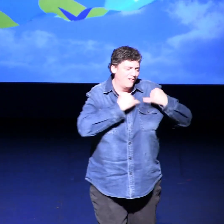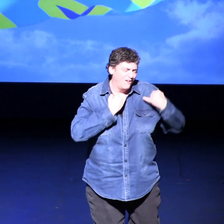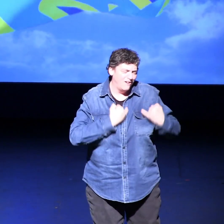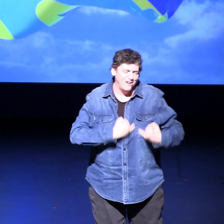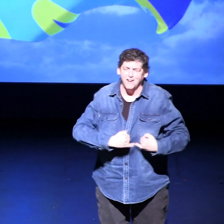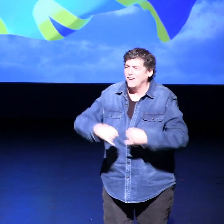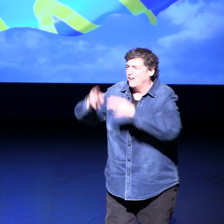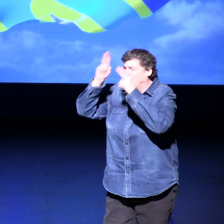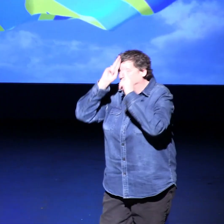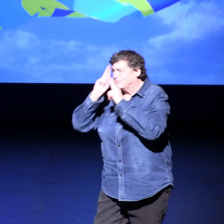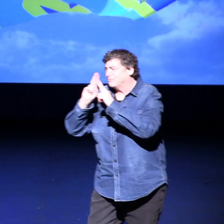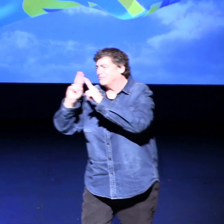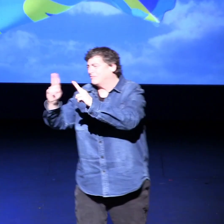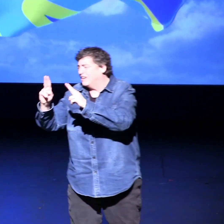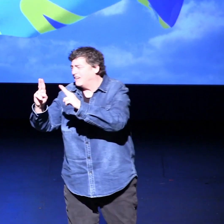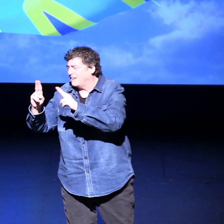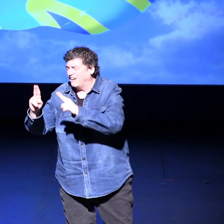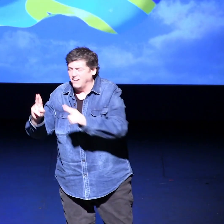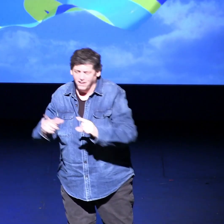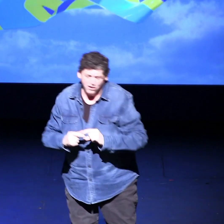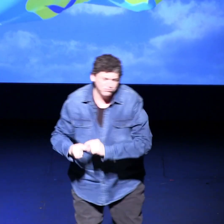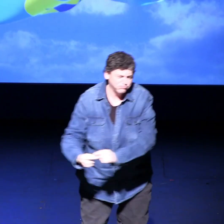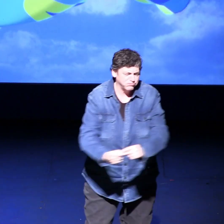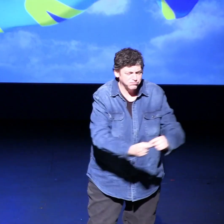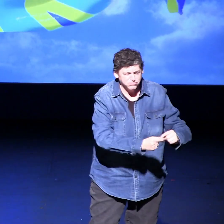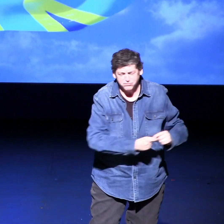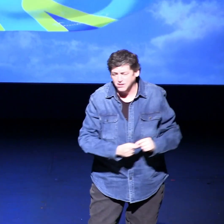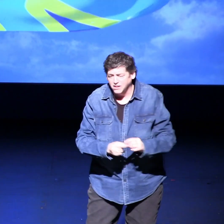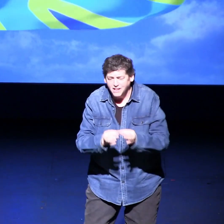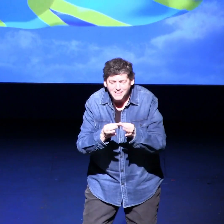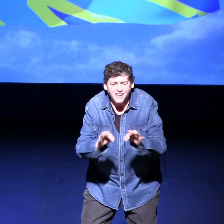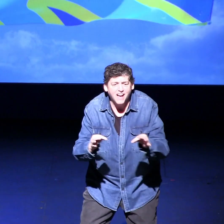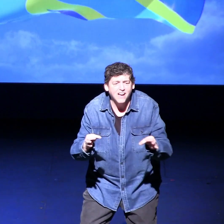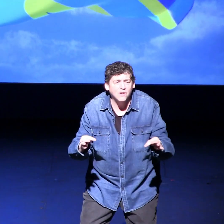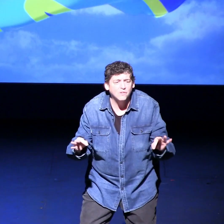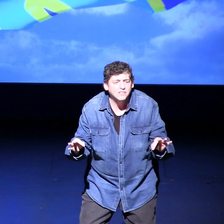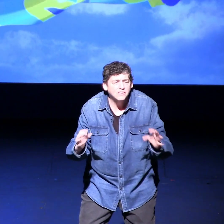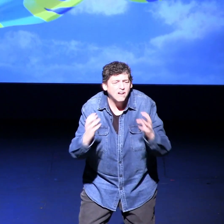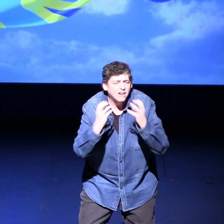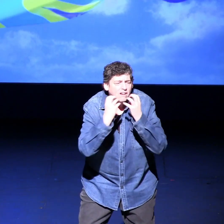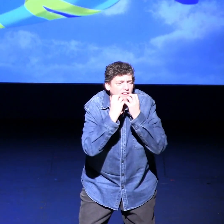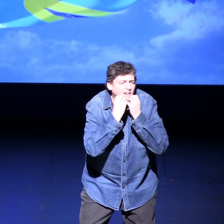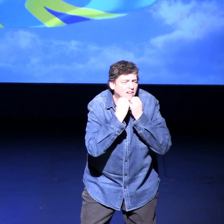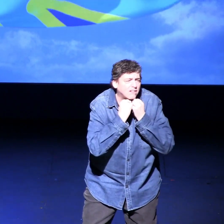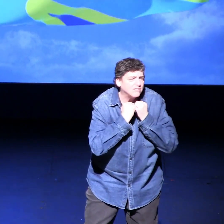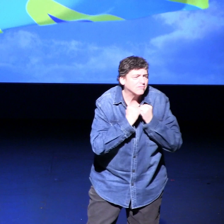Community together, looking forward to the heart, honoring our connections. Our language is